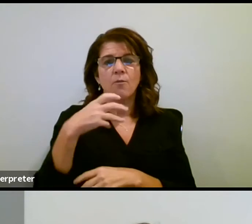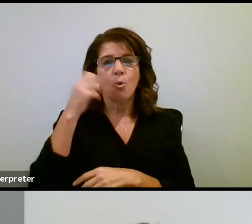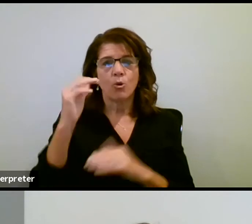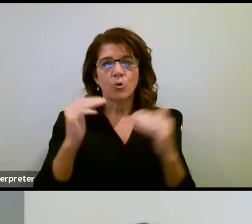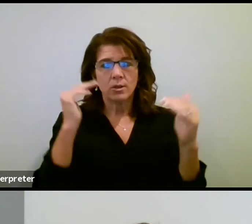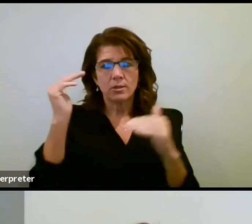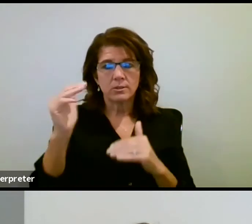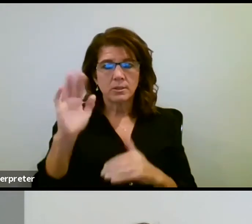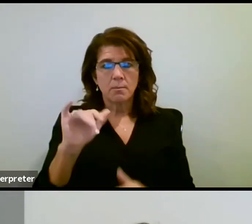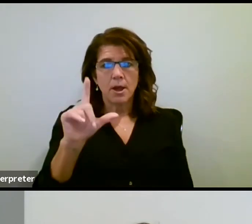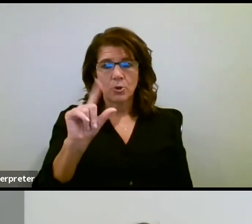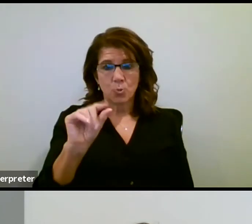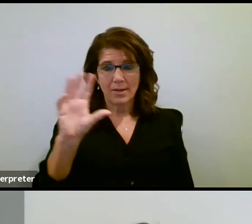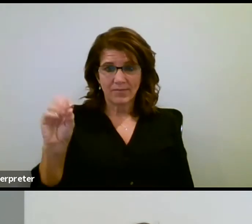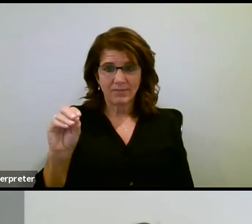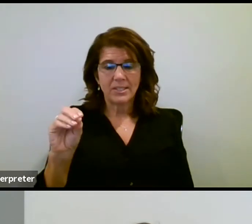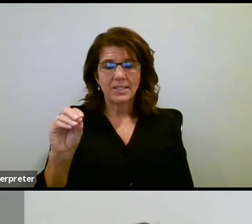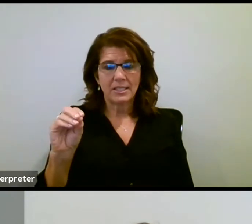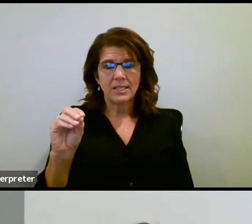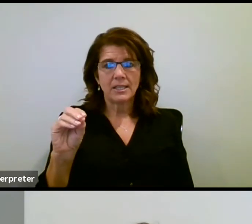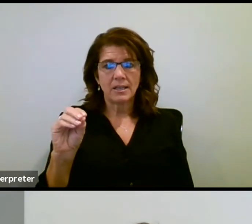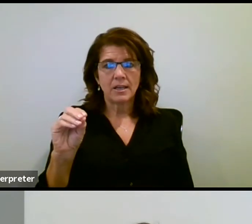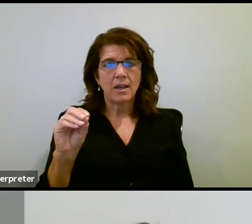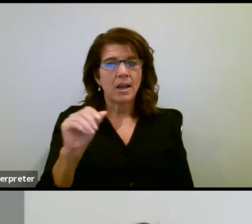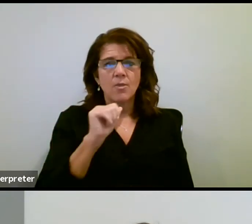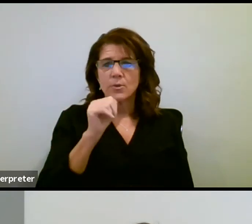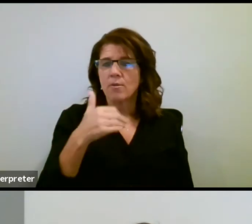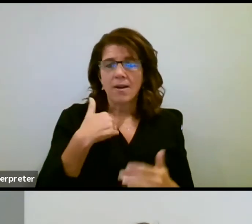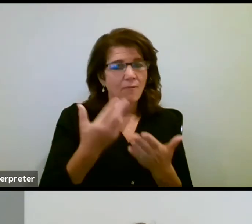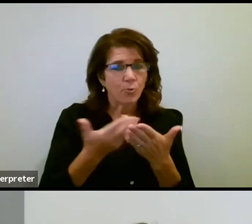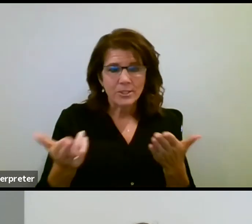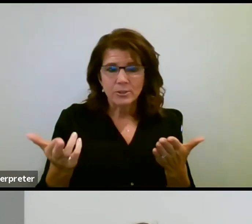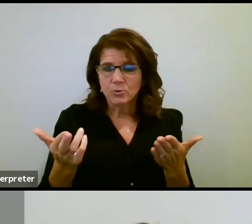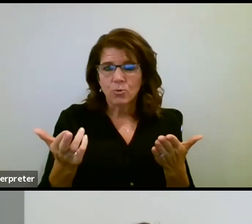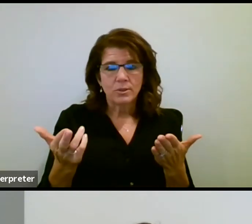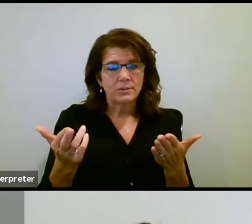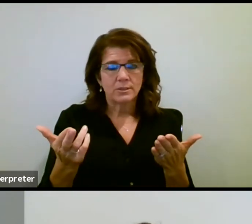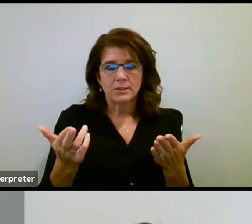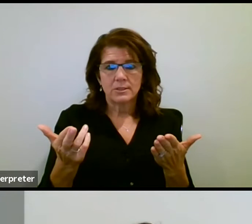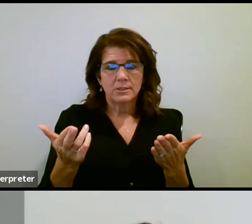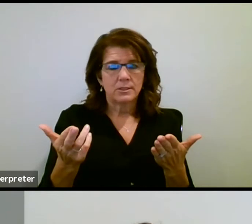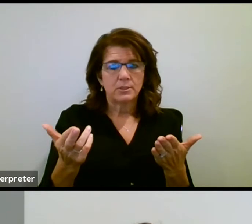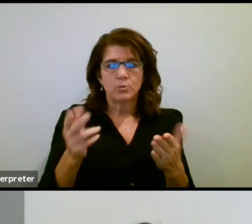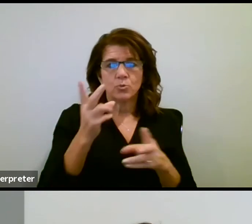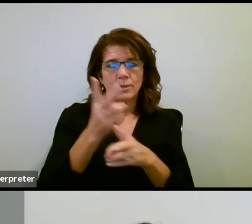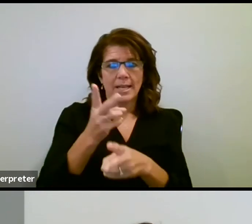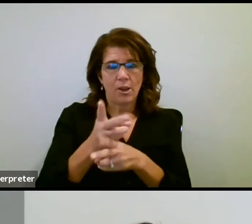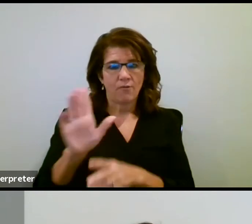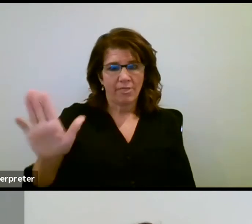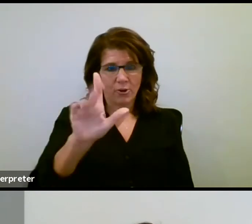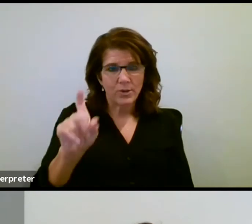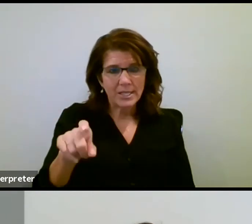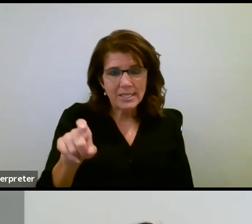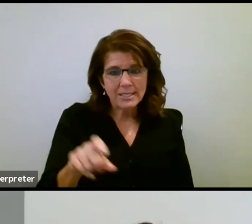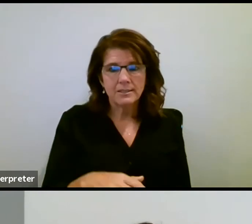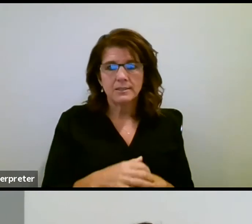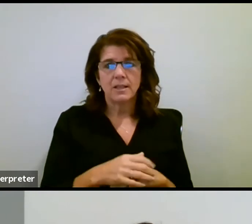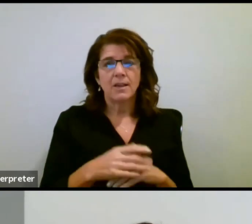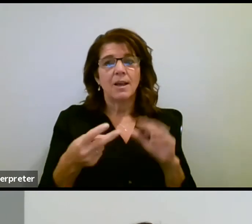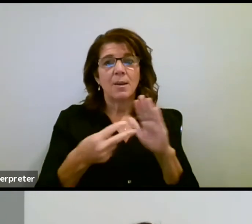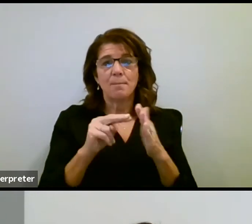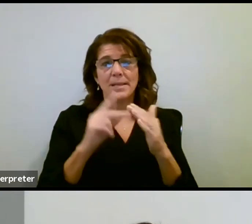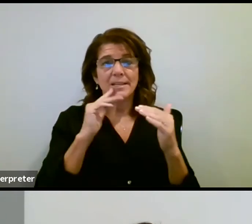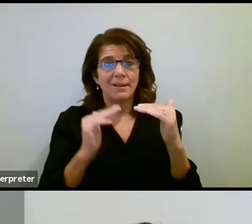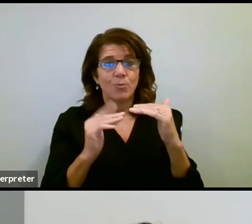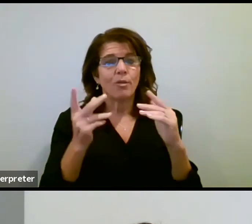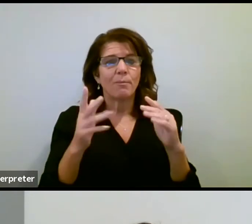adults, by 2050, and they will not have the resources commensurate to take care of their needs, which means the inequities will